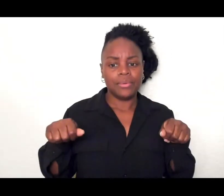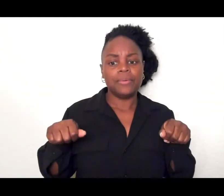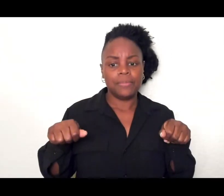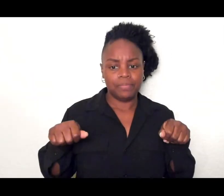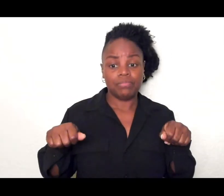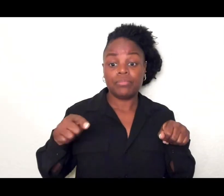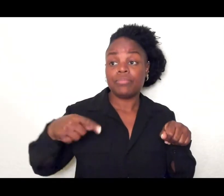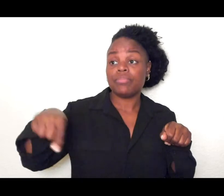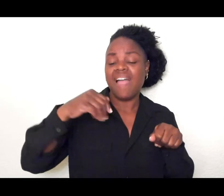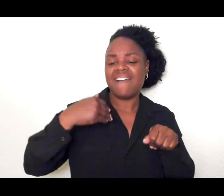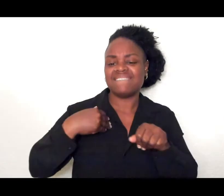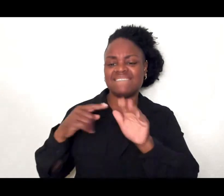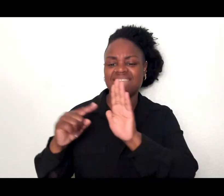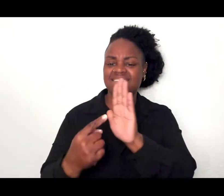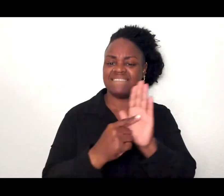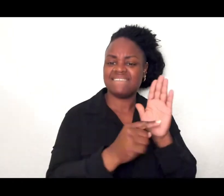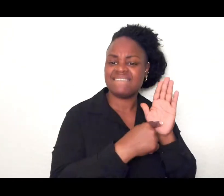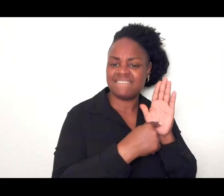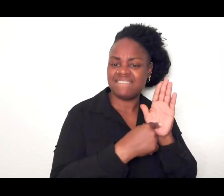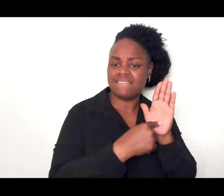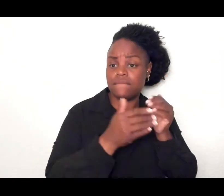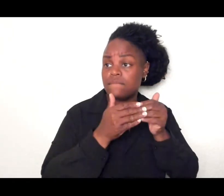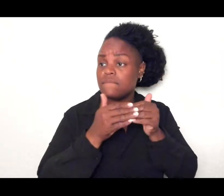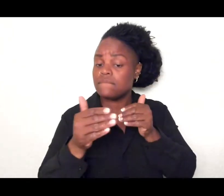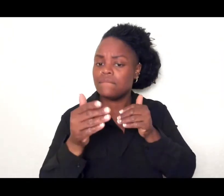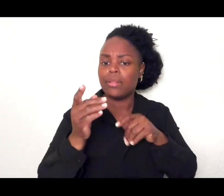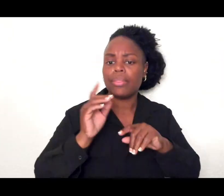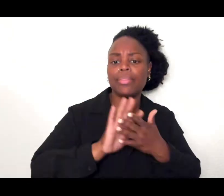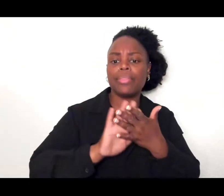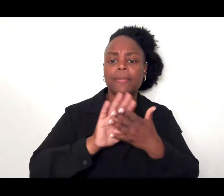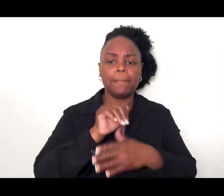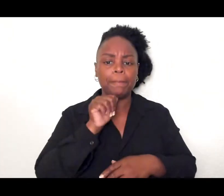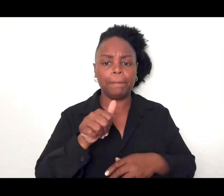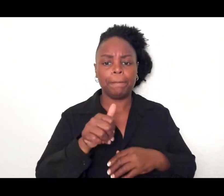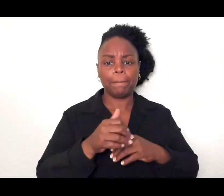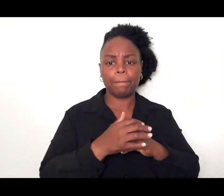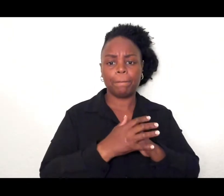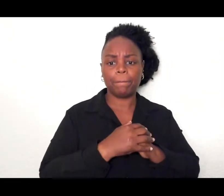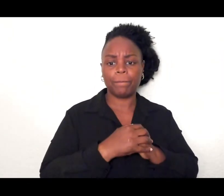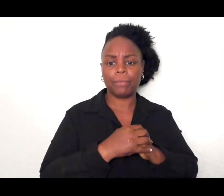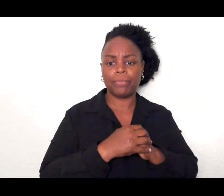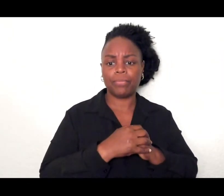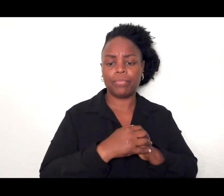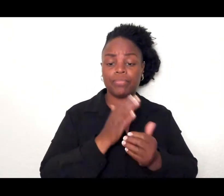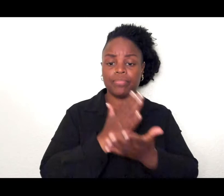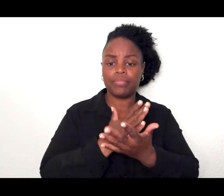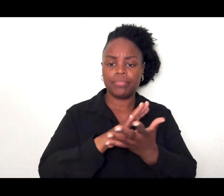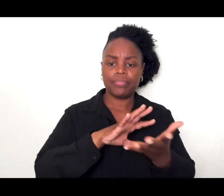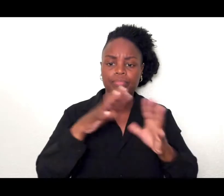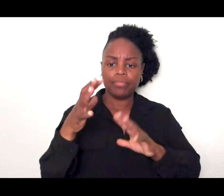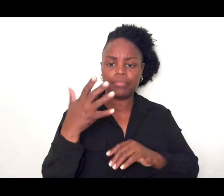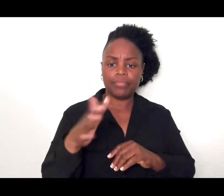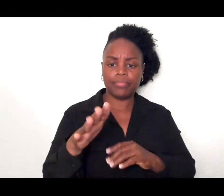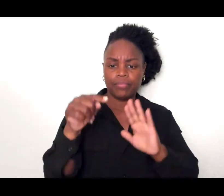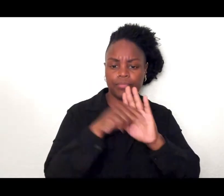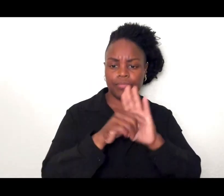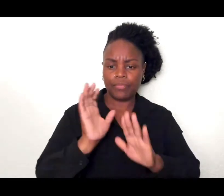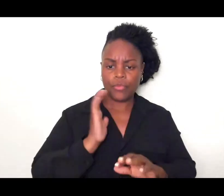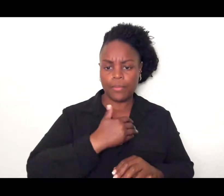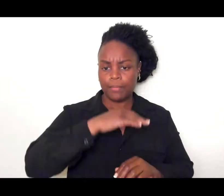works. You cannot inject yourself into a space created for us, by us, and demand a seat at the